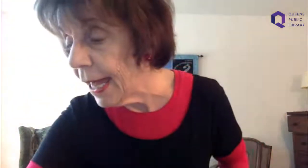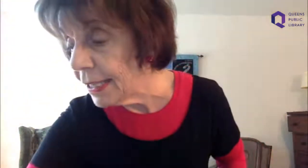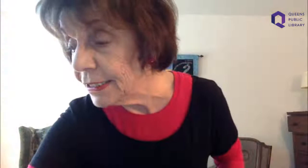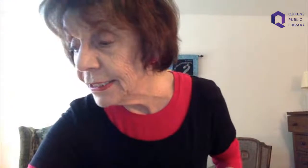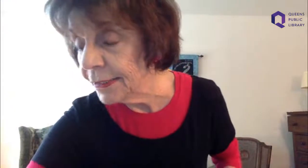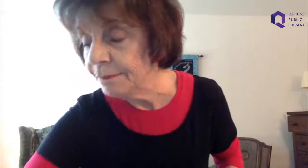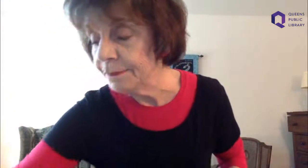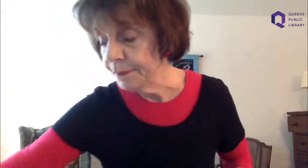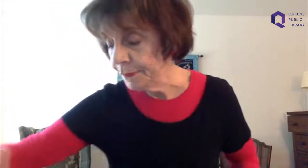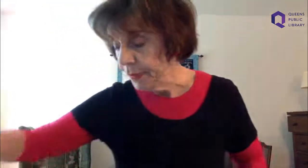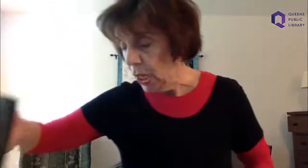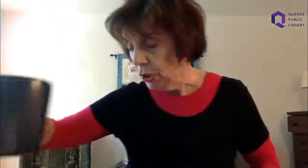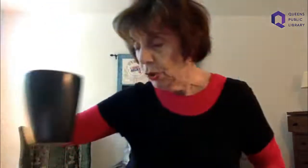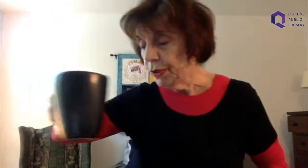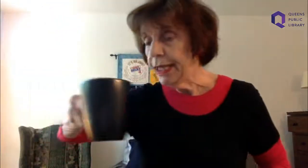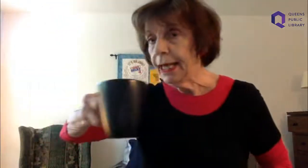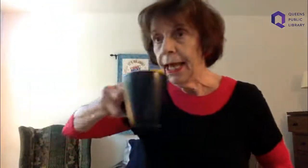And looking,